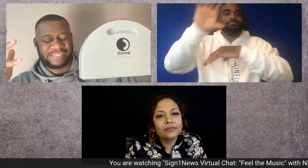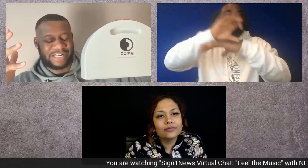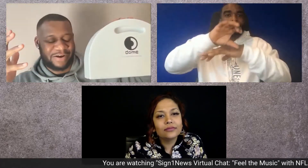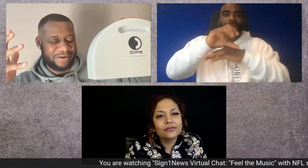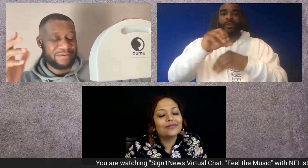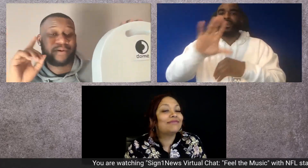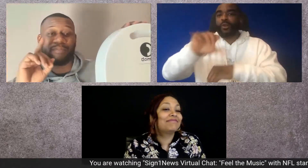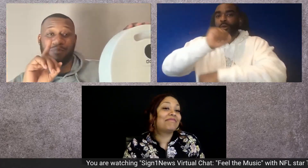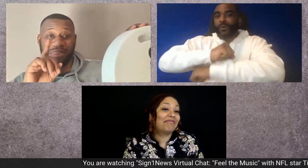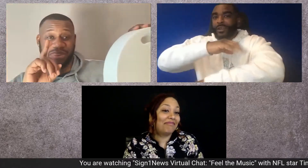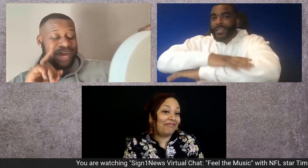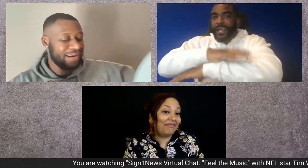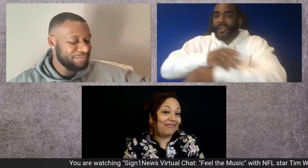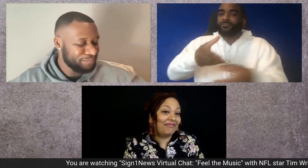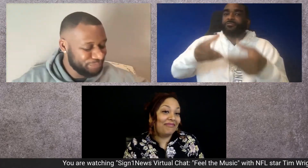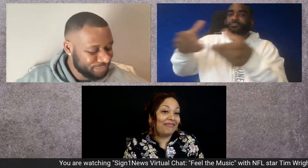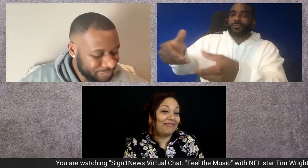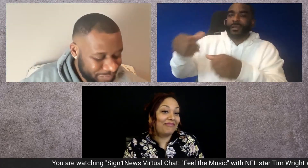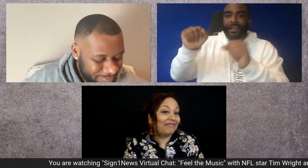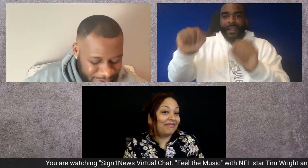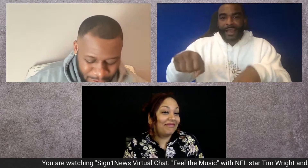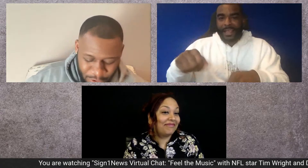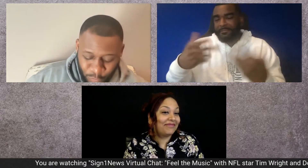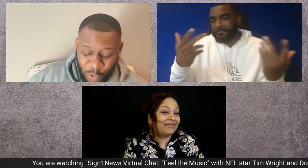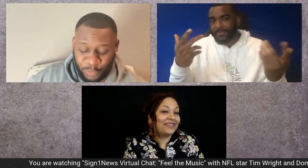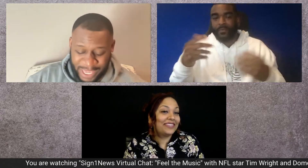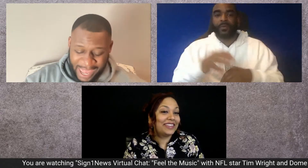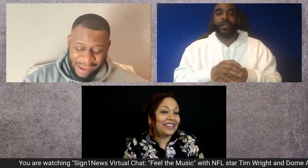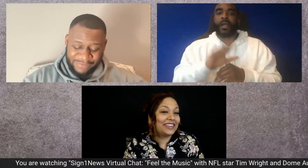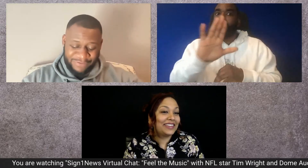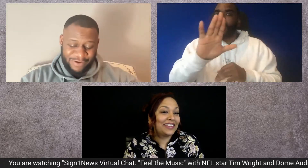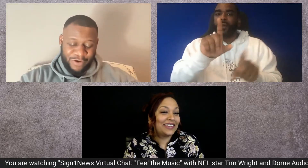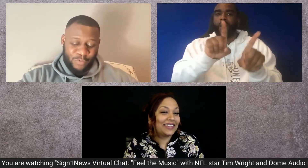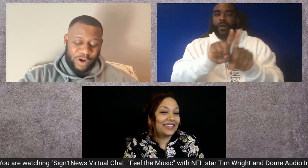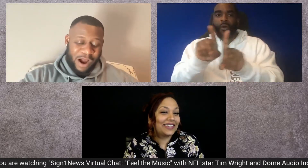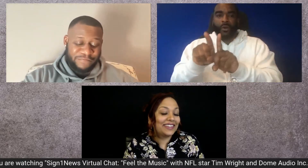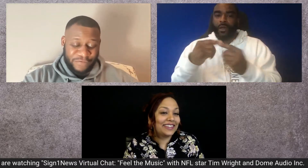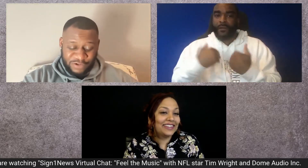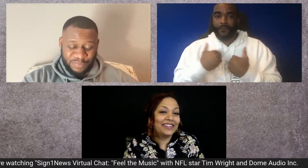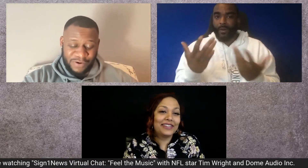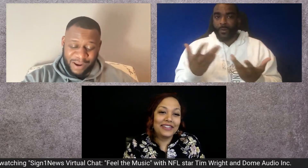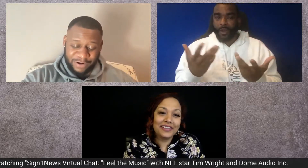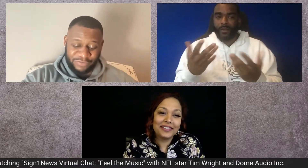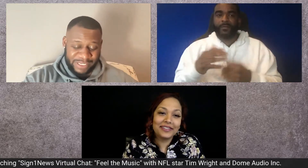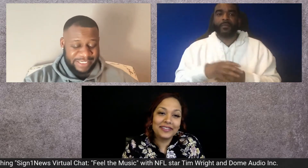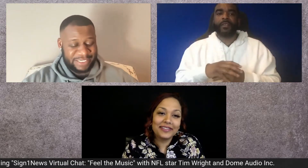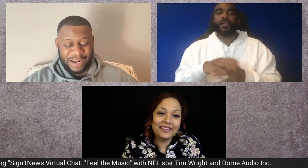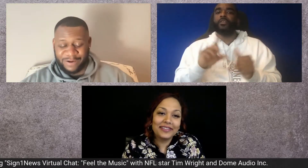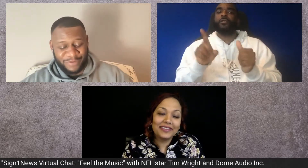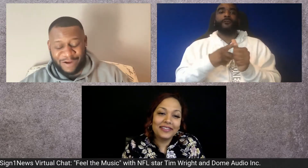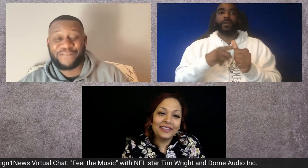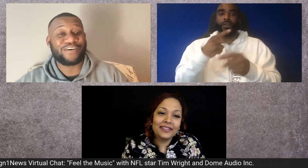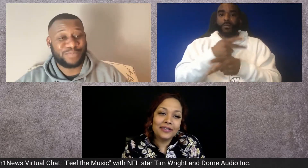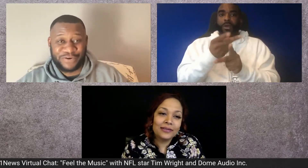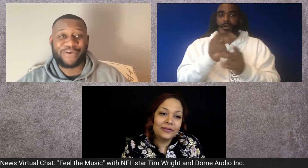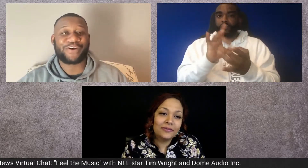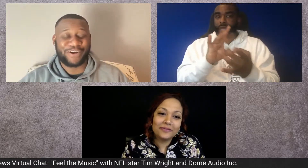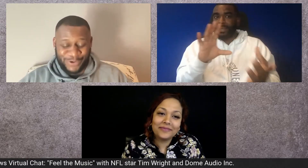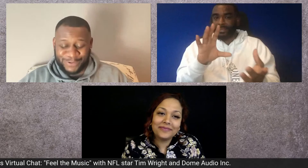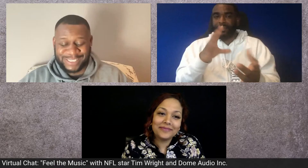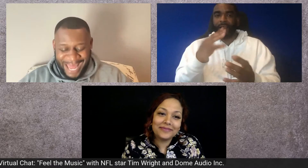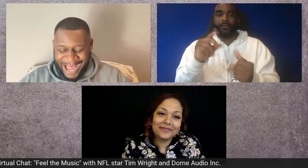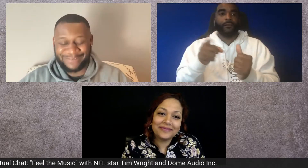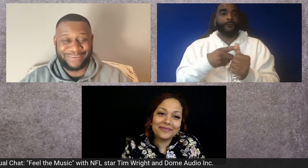you can keep it stationary. But then what we have when our first product release and our first